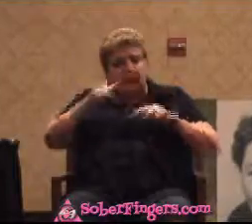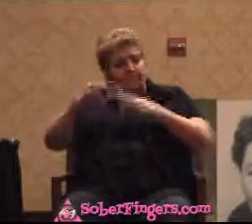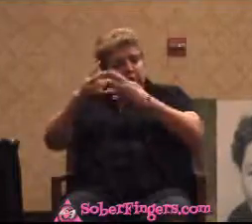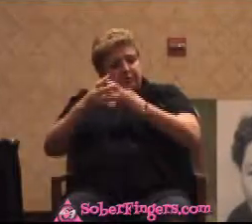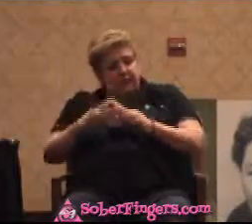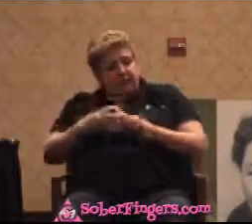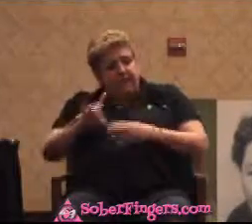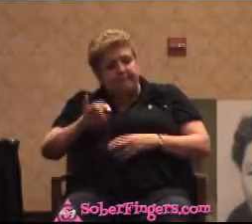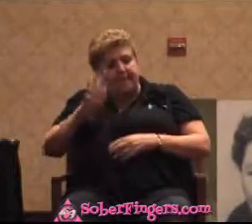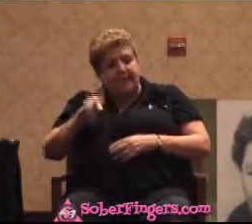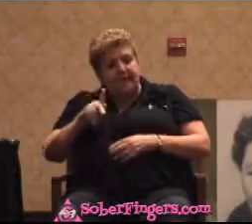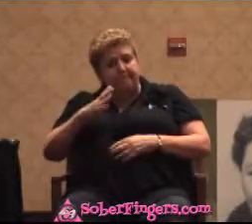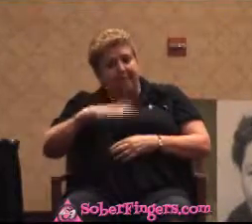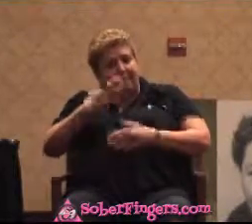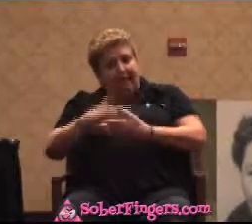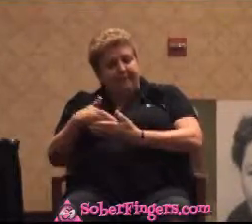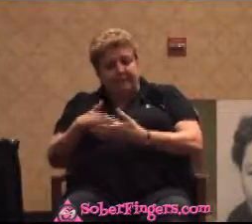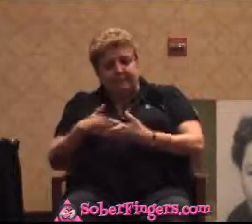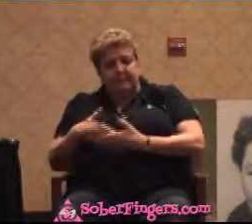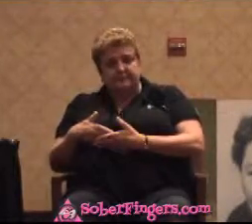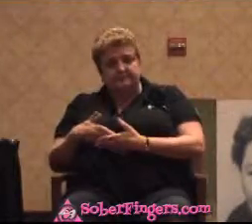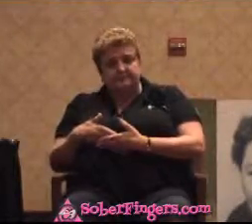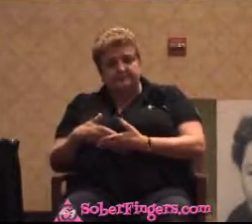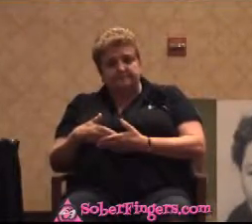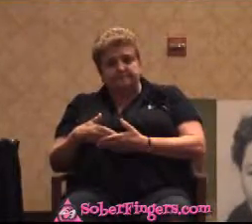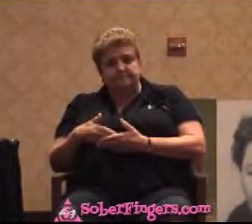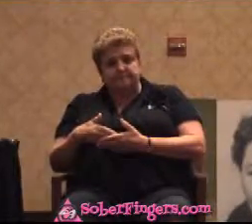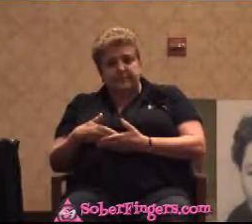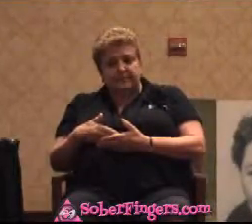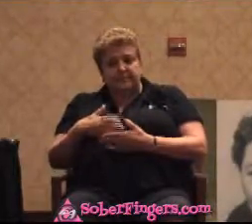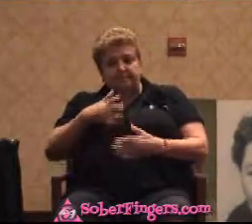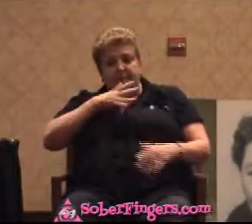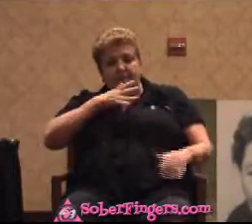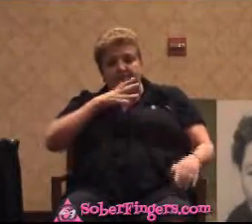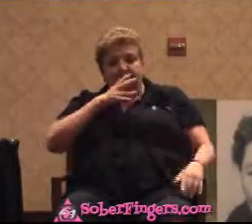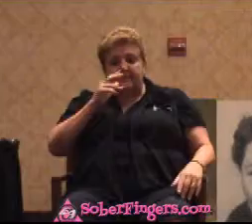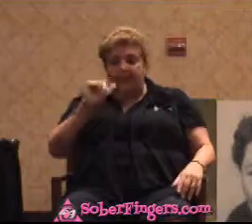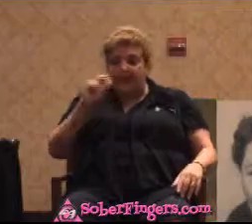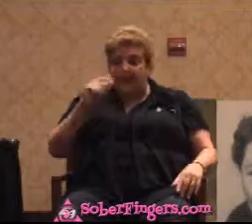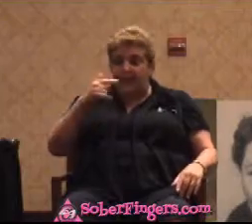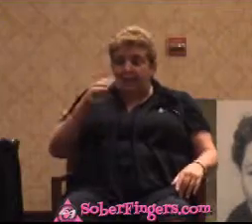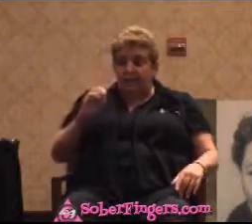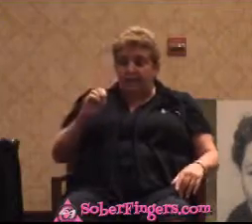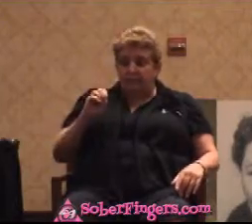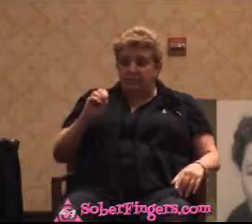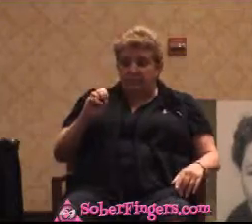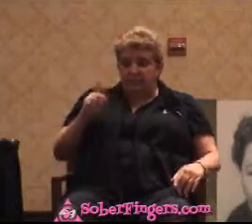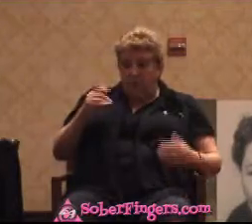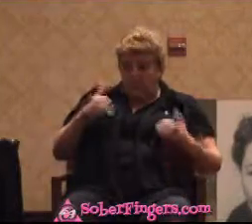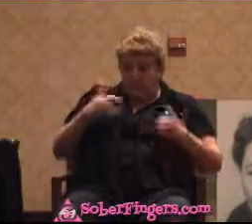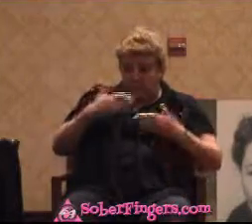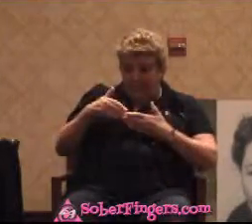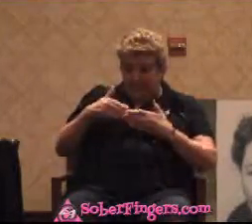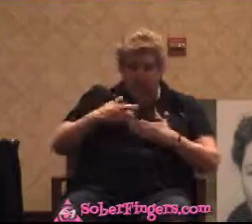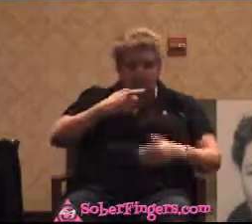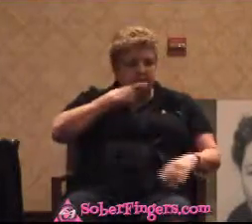up my baby. And my mother said, Angie, you have a baby? And I said, yes, ma'am. And I need you to come and